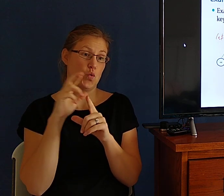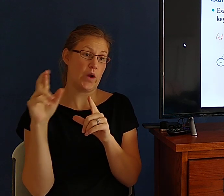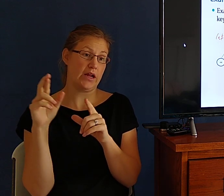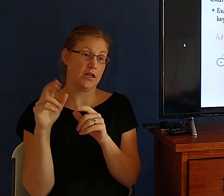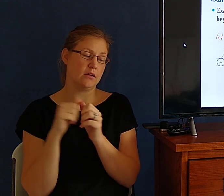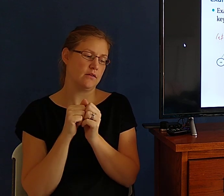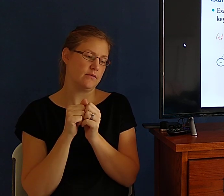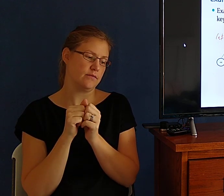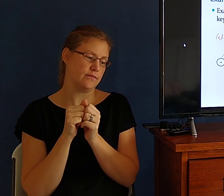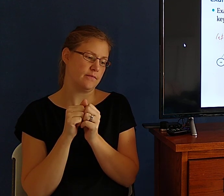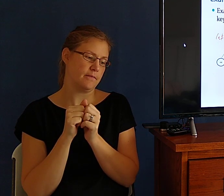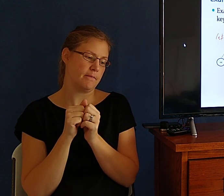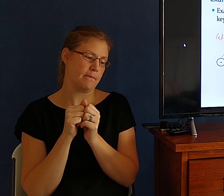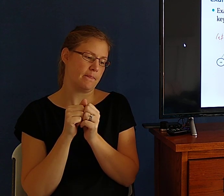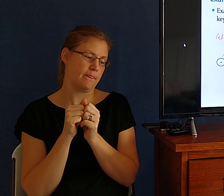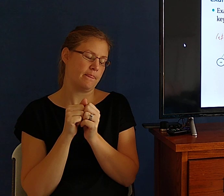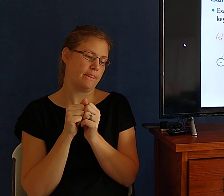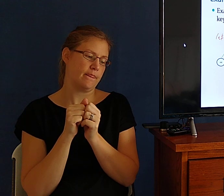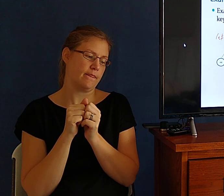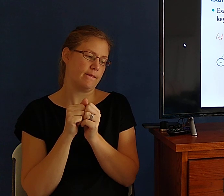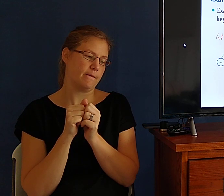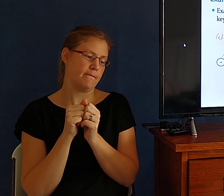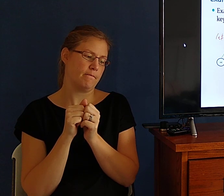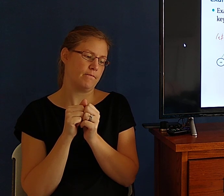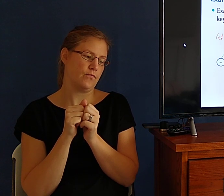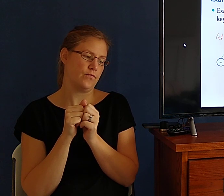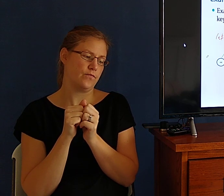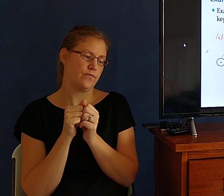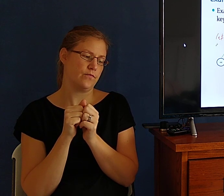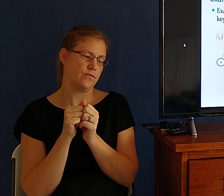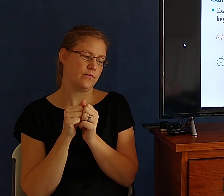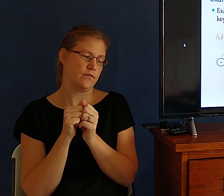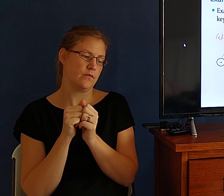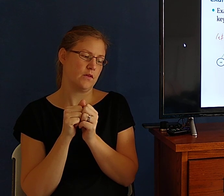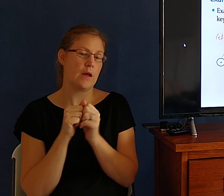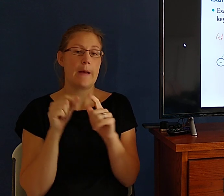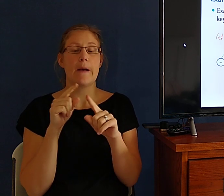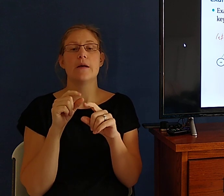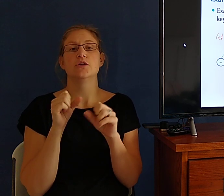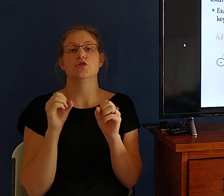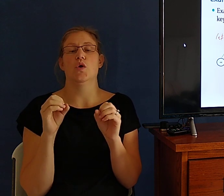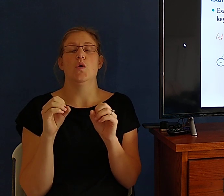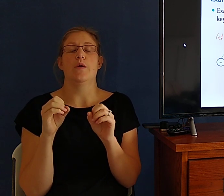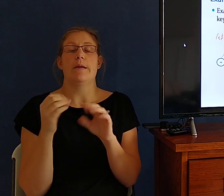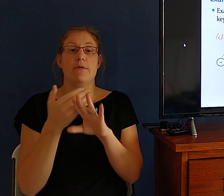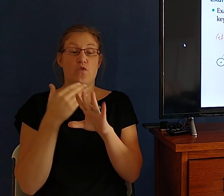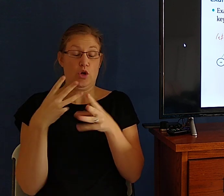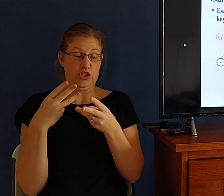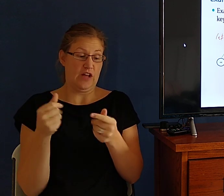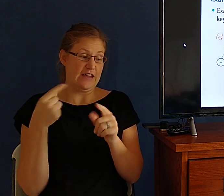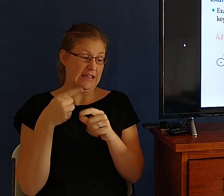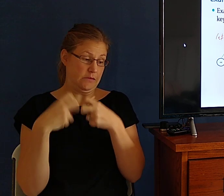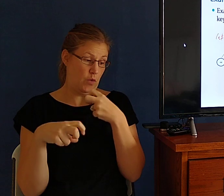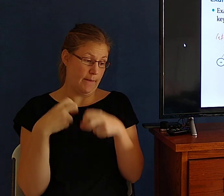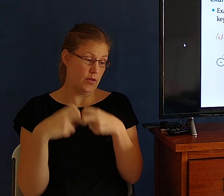left, right. Okay, so but before solving this problem, I want to